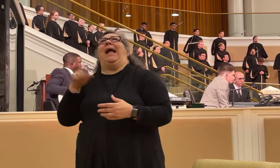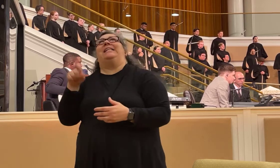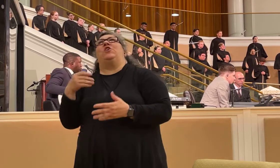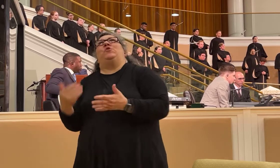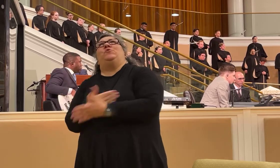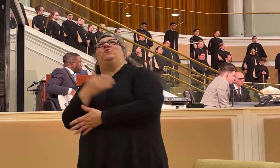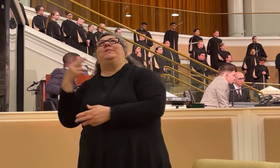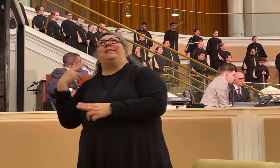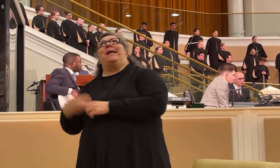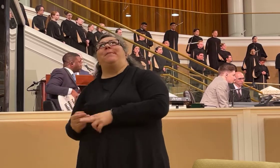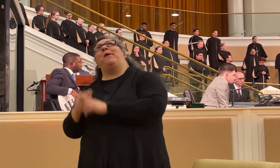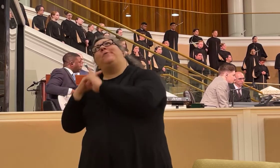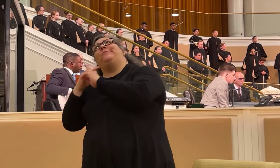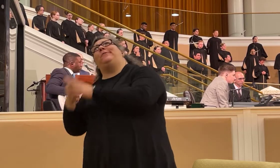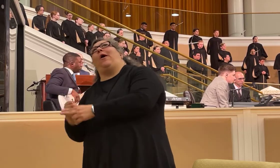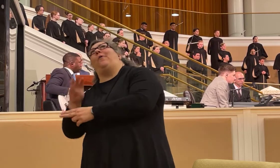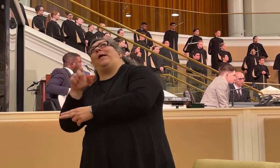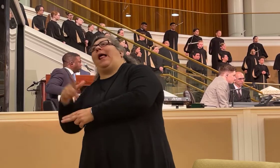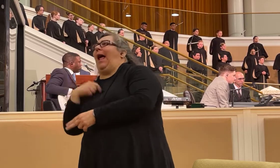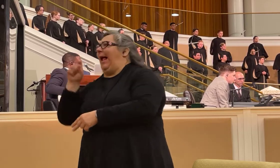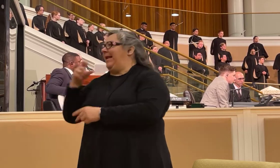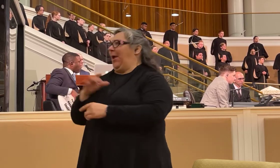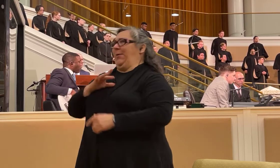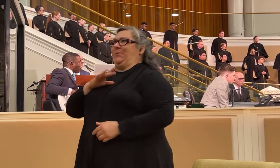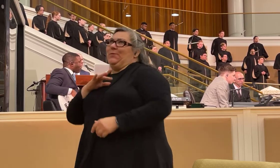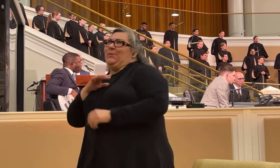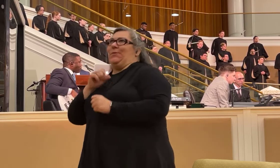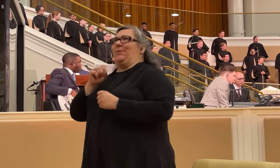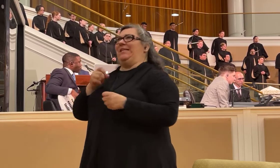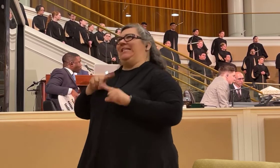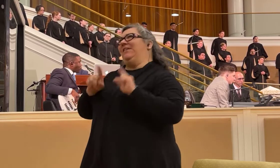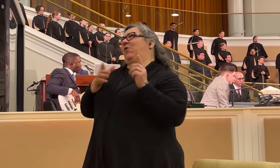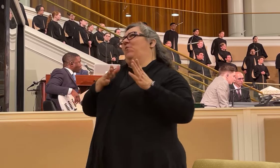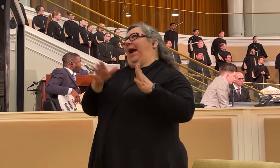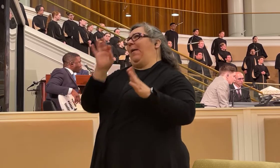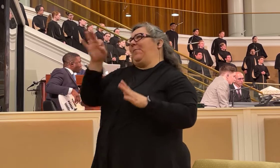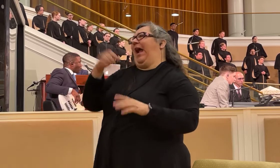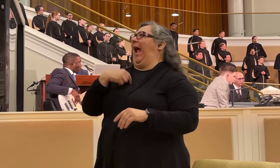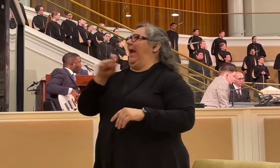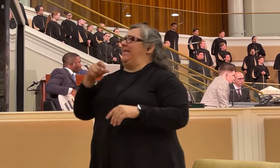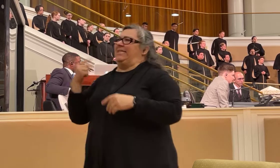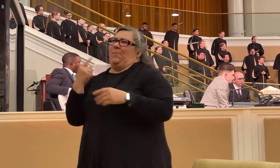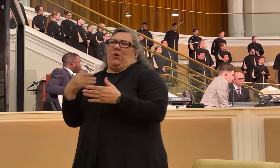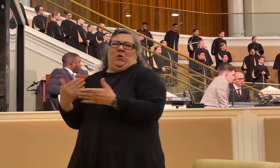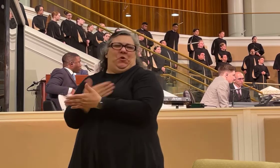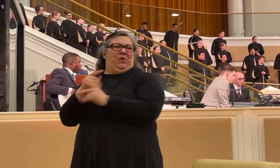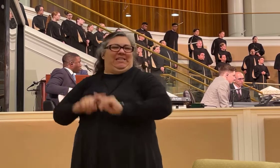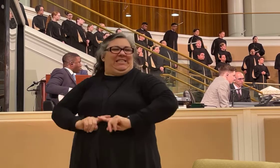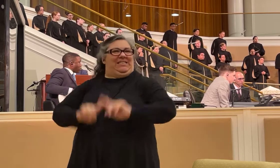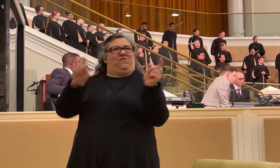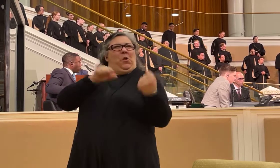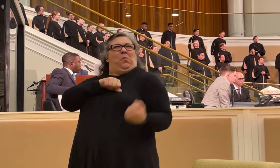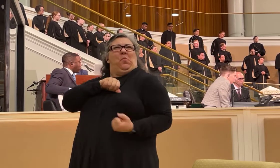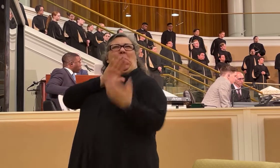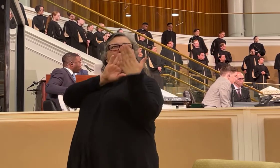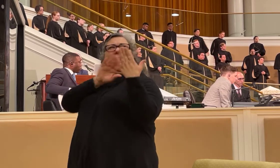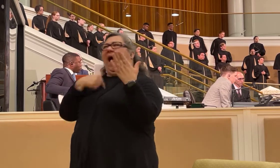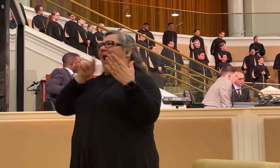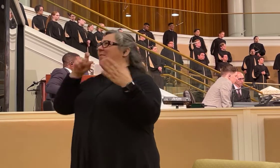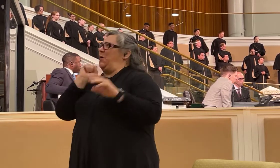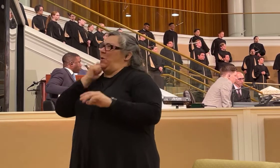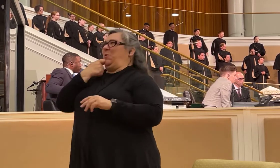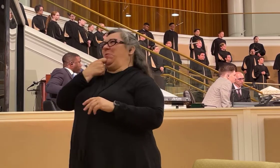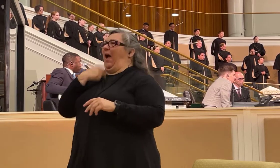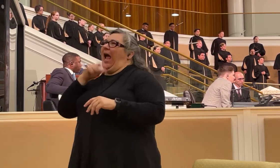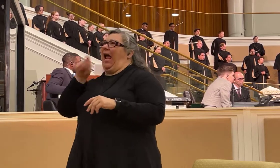names. I got to come up with a new cool way to preach. I got to come up with a new, I've got to be cool, man. No matter what else I am, I've got